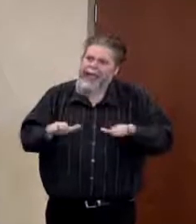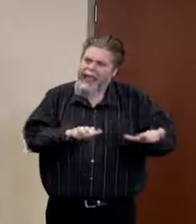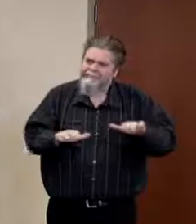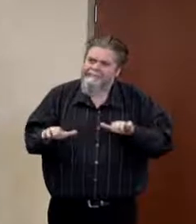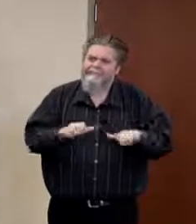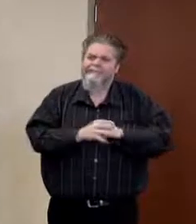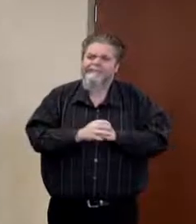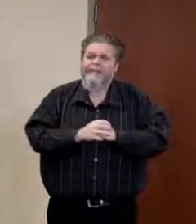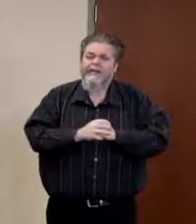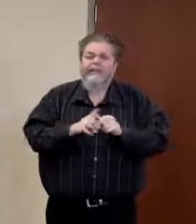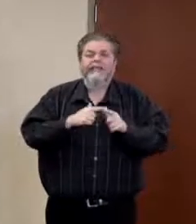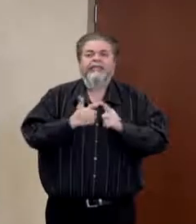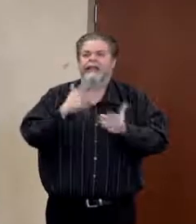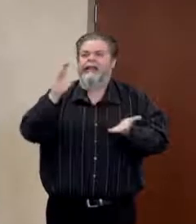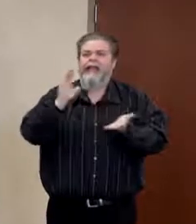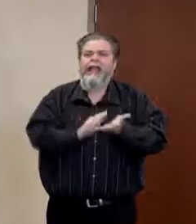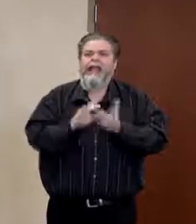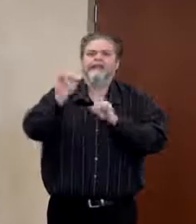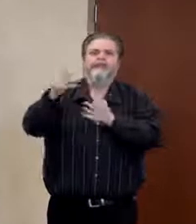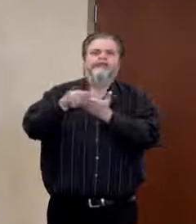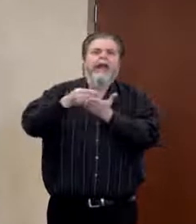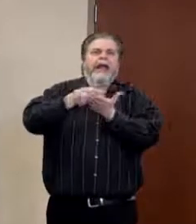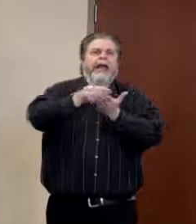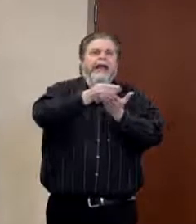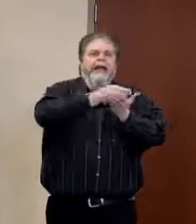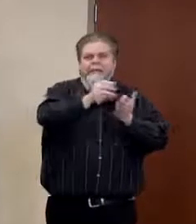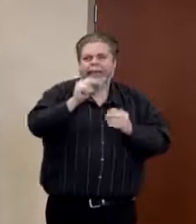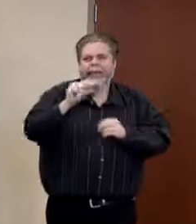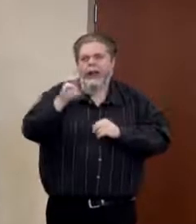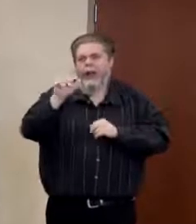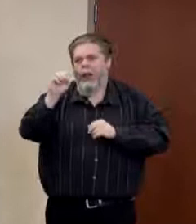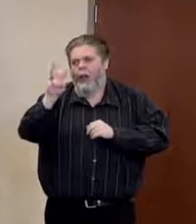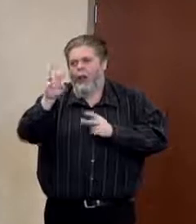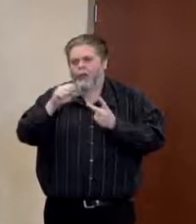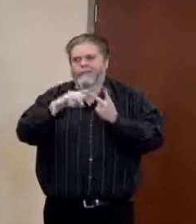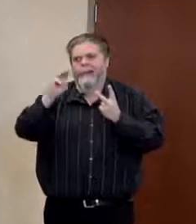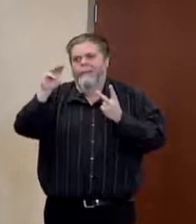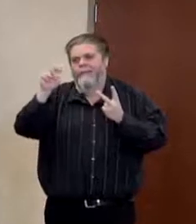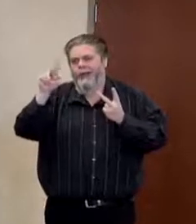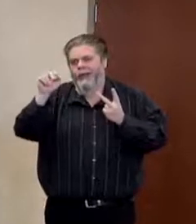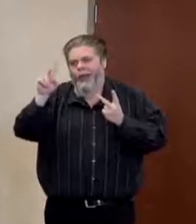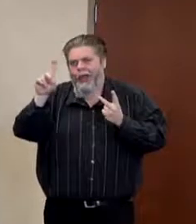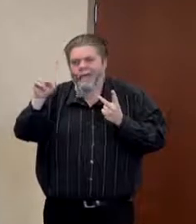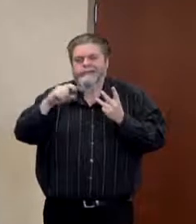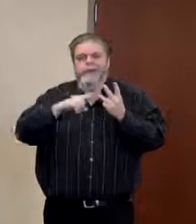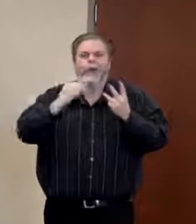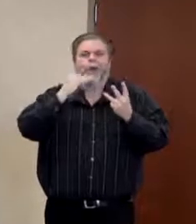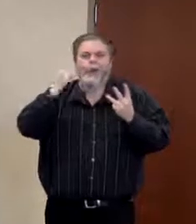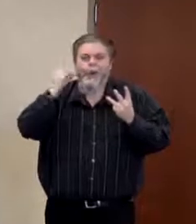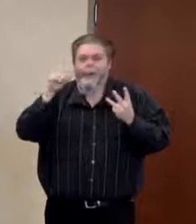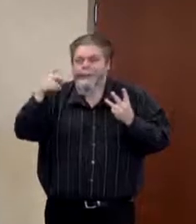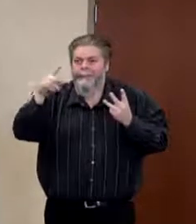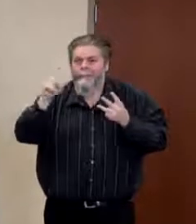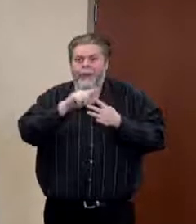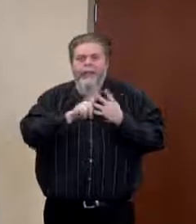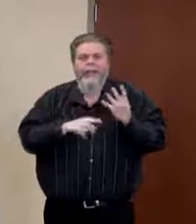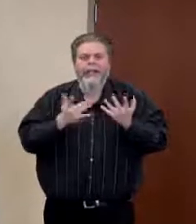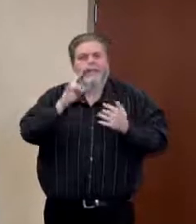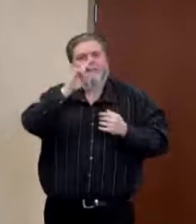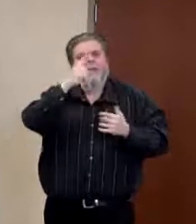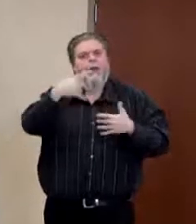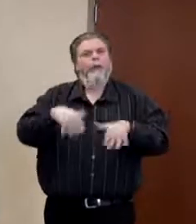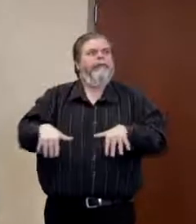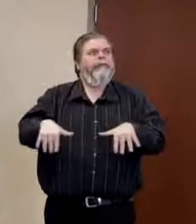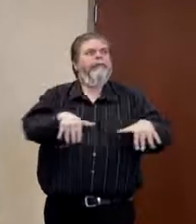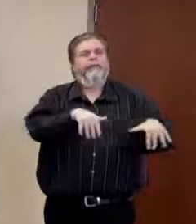less time they'll have to go to Lowe's and Menards and Home Depots and other places where they're going because they're quite honestly bored right